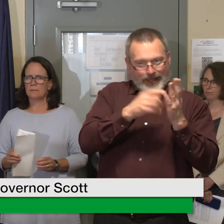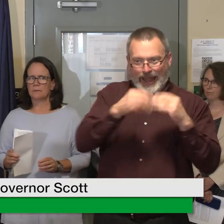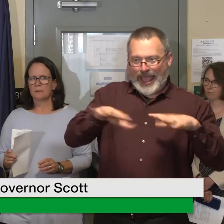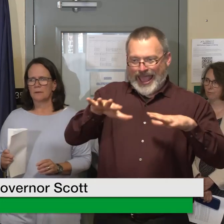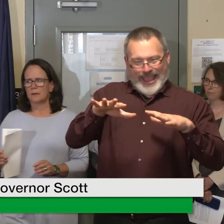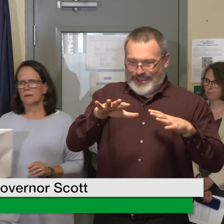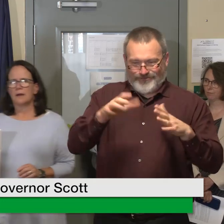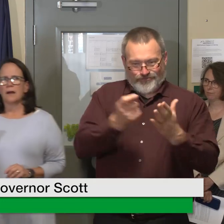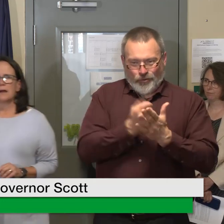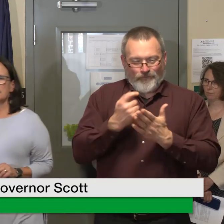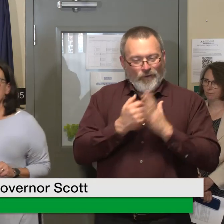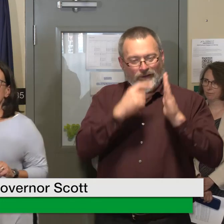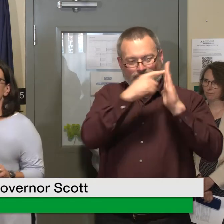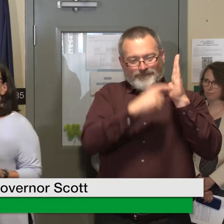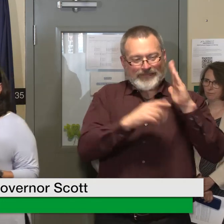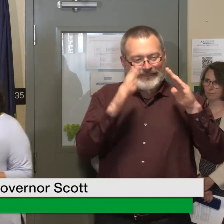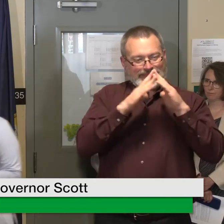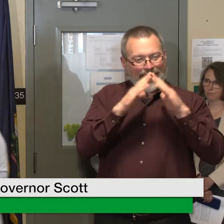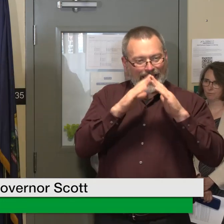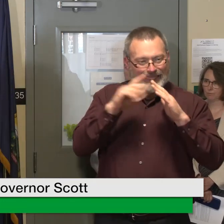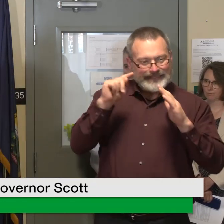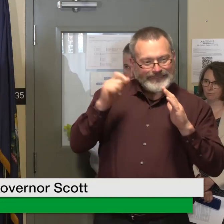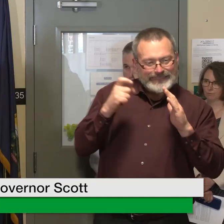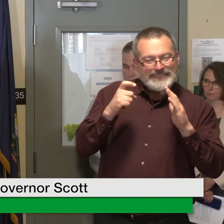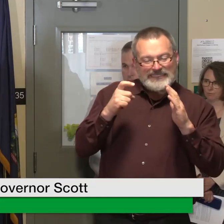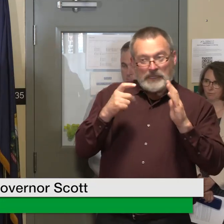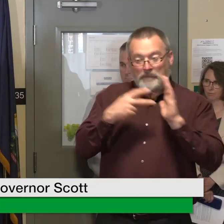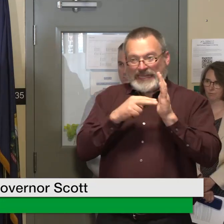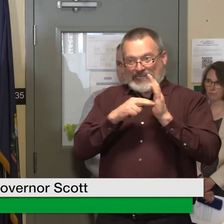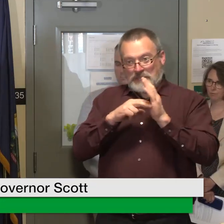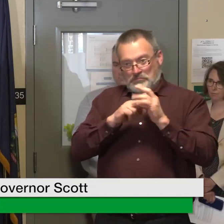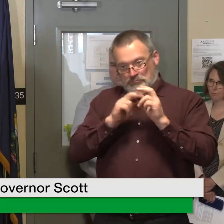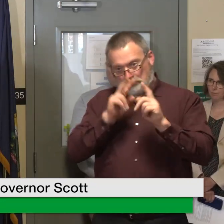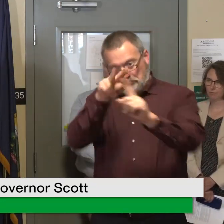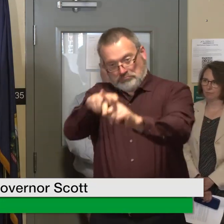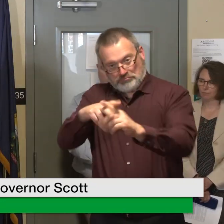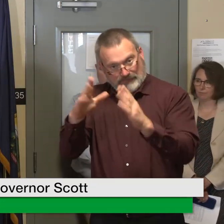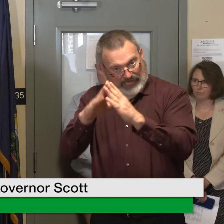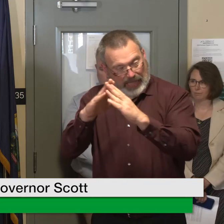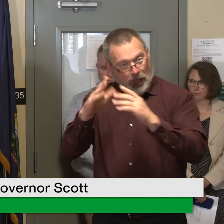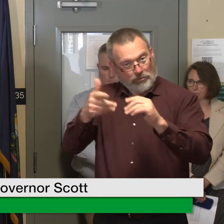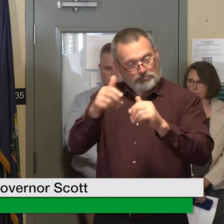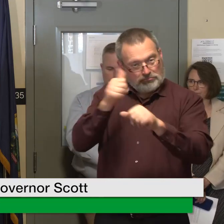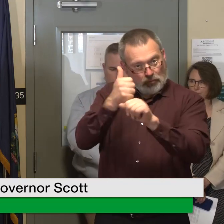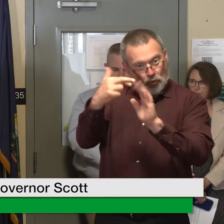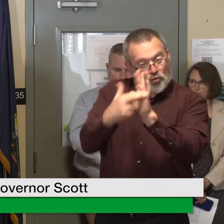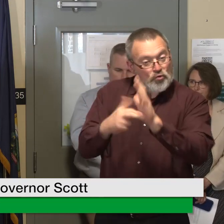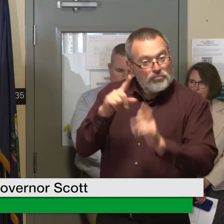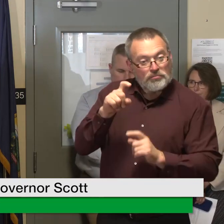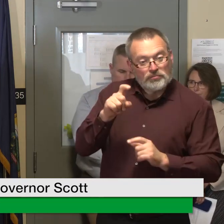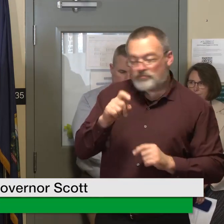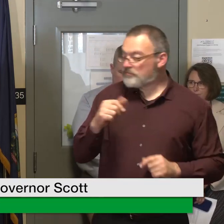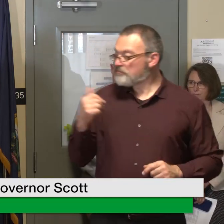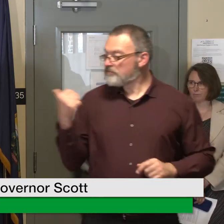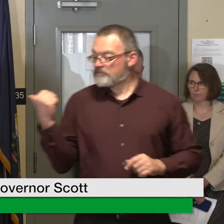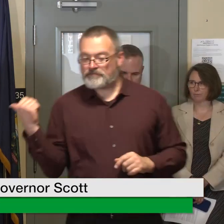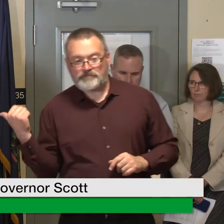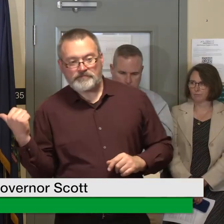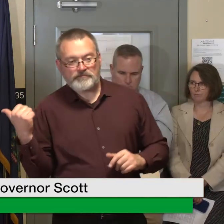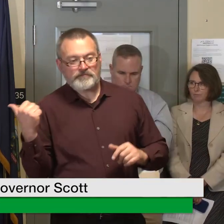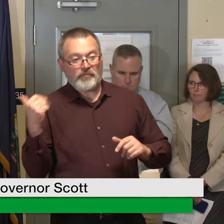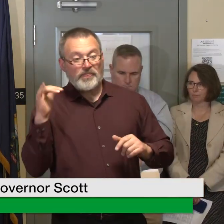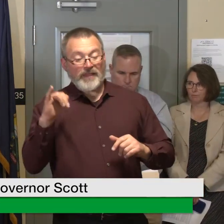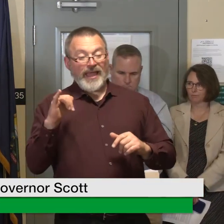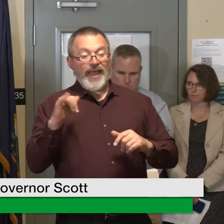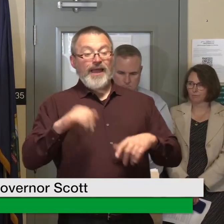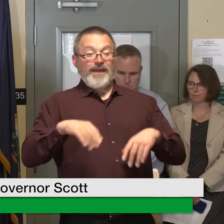potentially? So the Flood Resilient Communities Fund really functions very similar to FEMA. It's intended to be